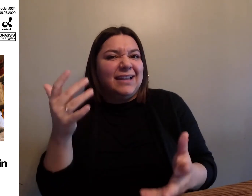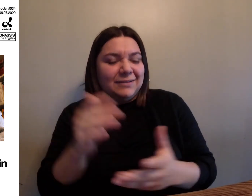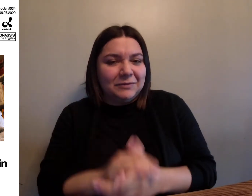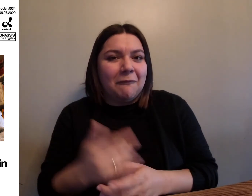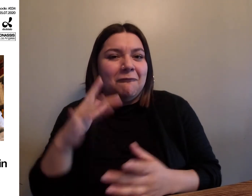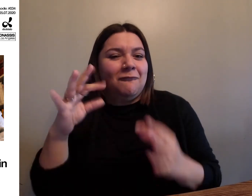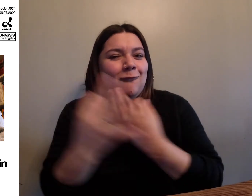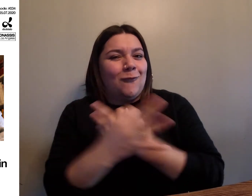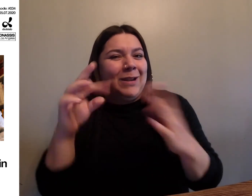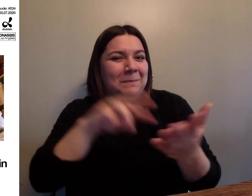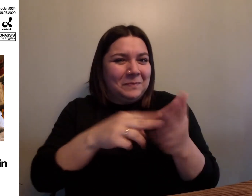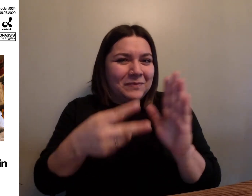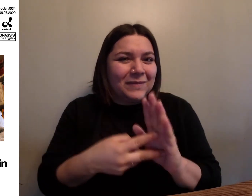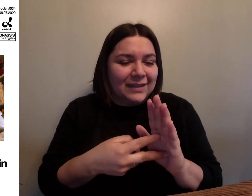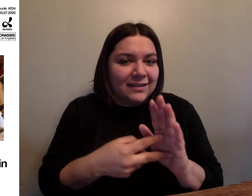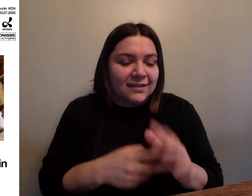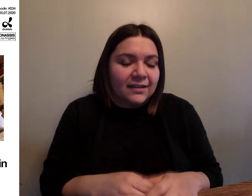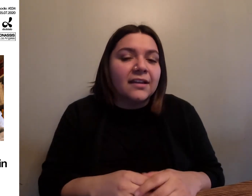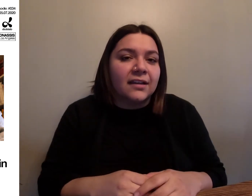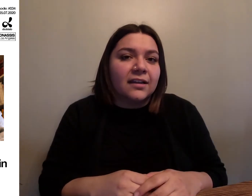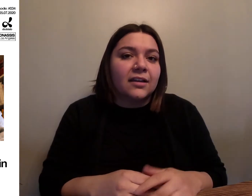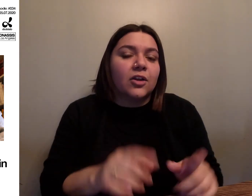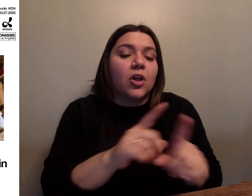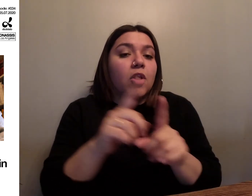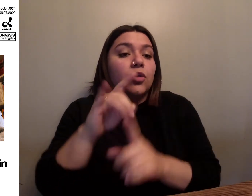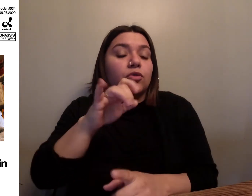means. Jean-Jacques Rousseau